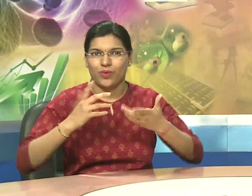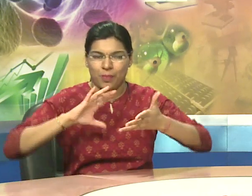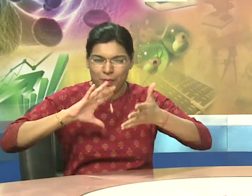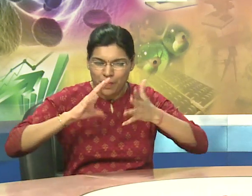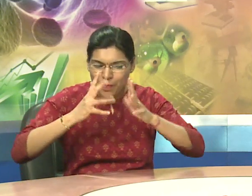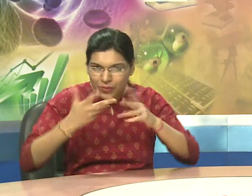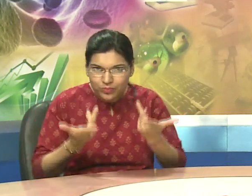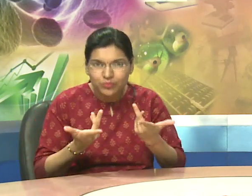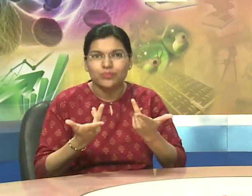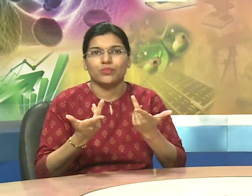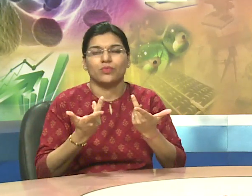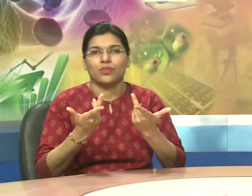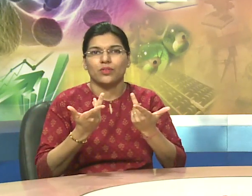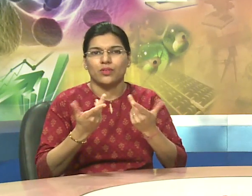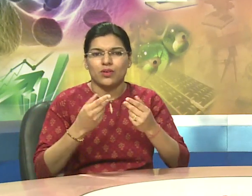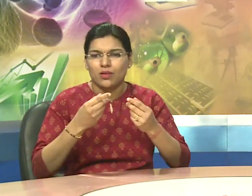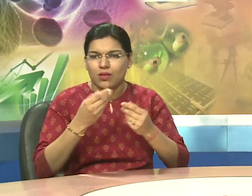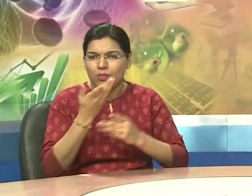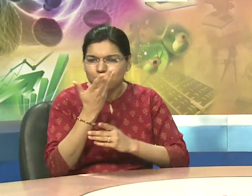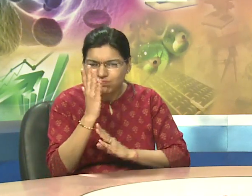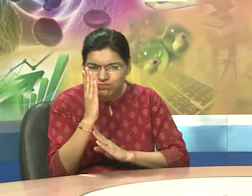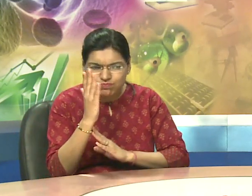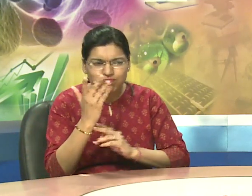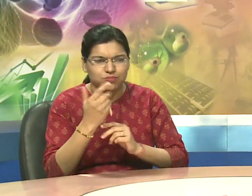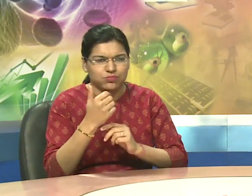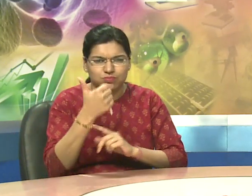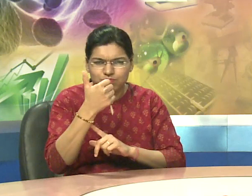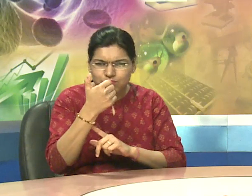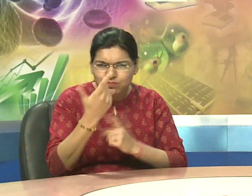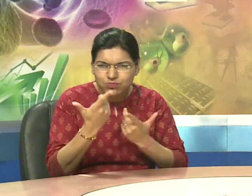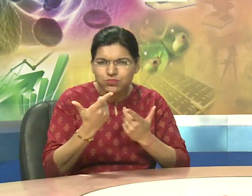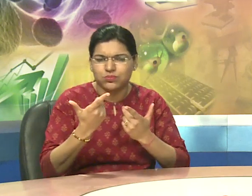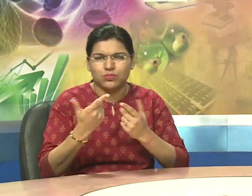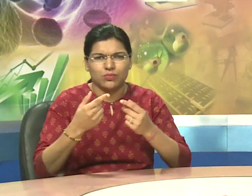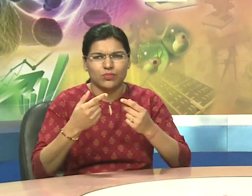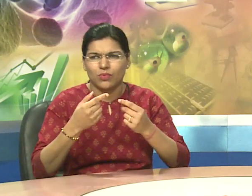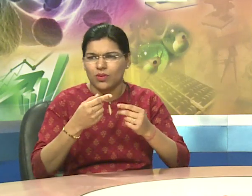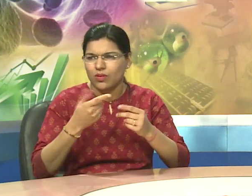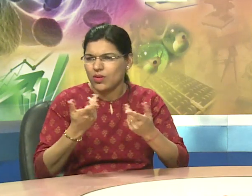different finished goods, for example, water bottles, pens,